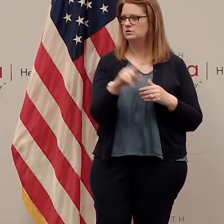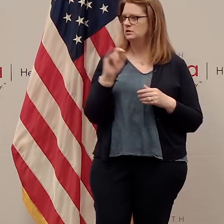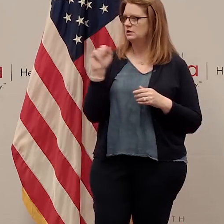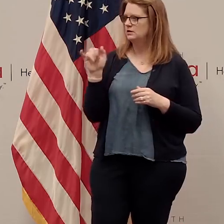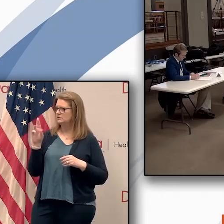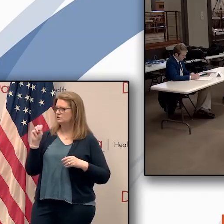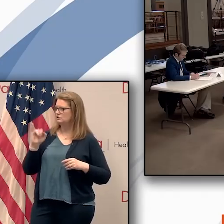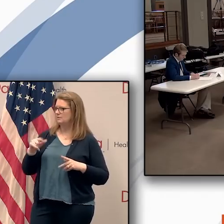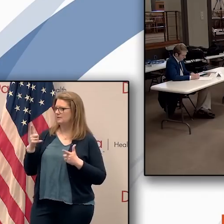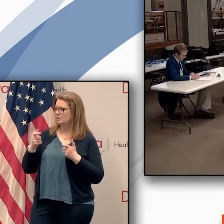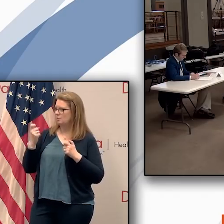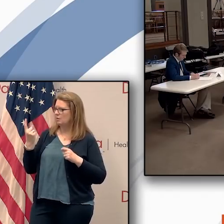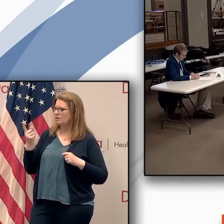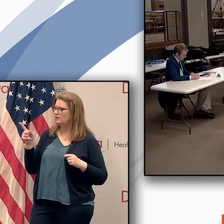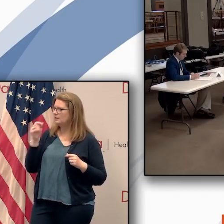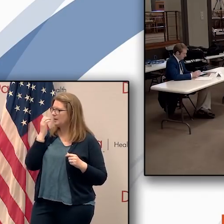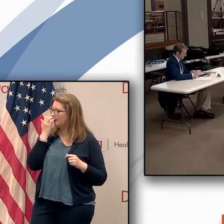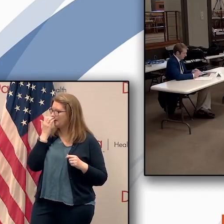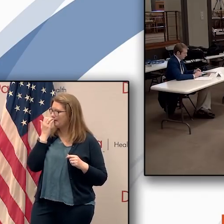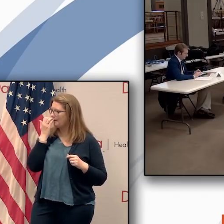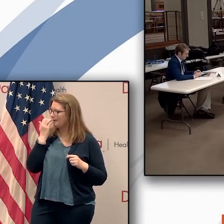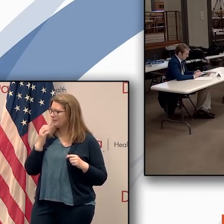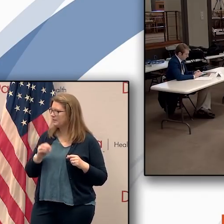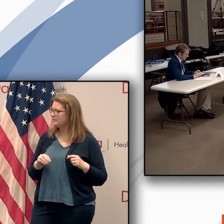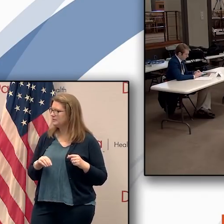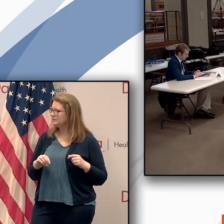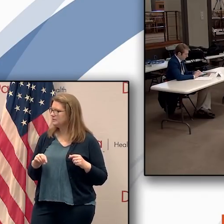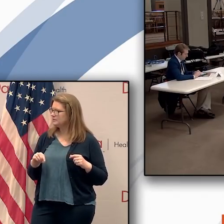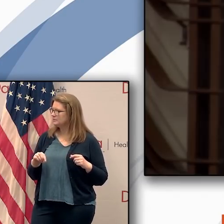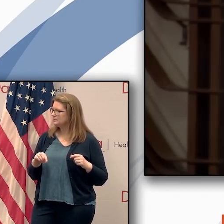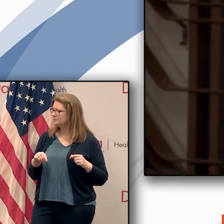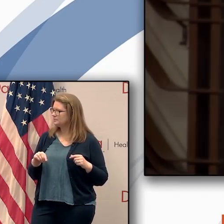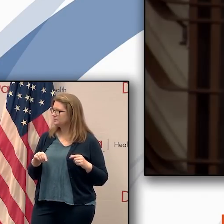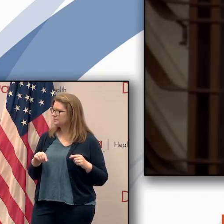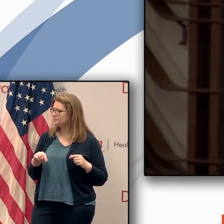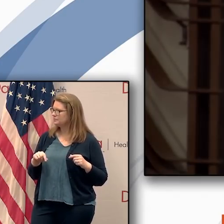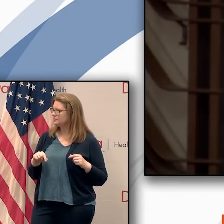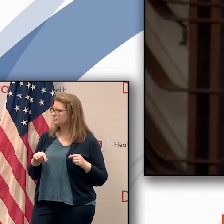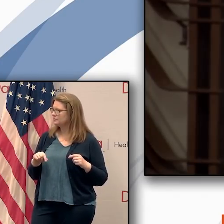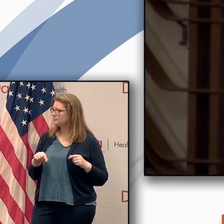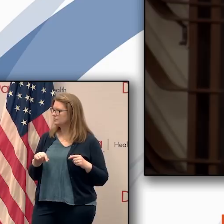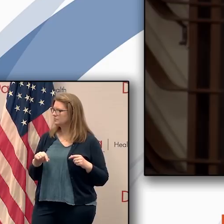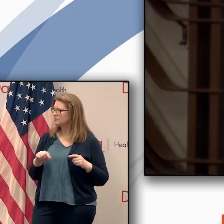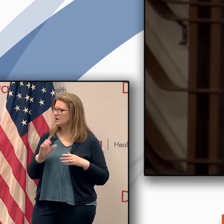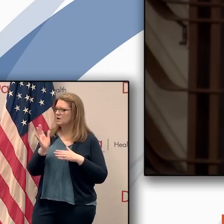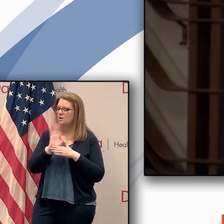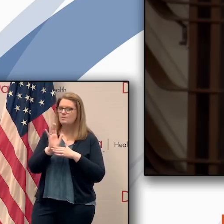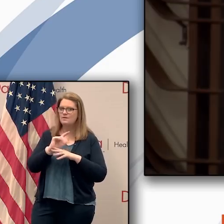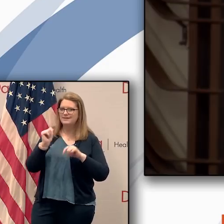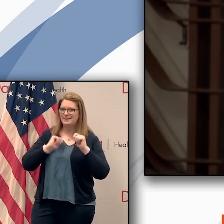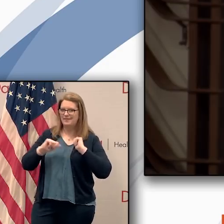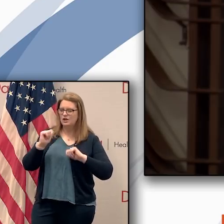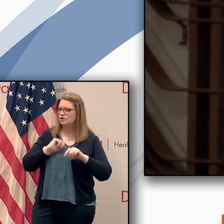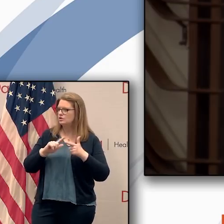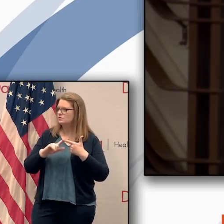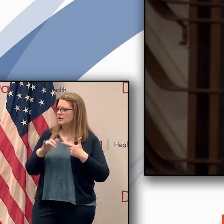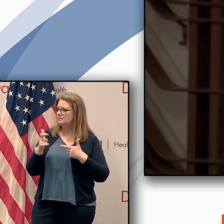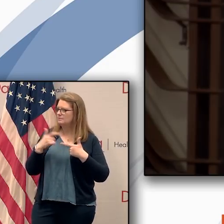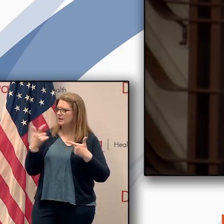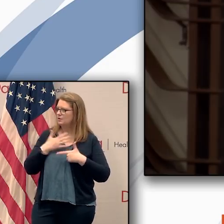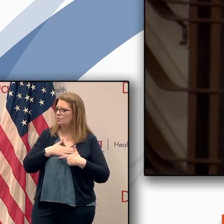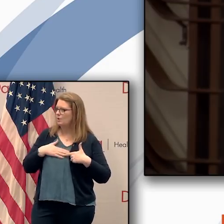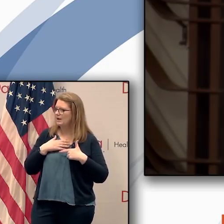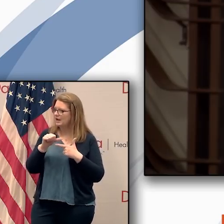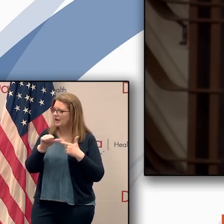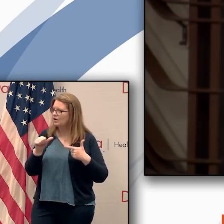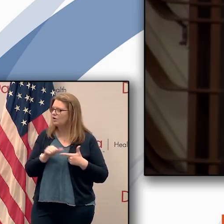Jeremy. Hopefully. I'm just a little confused on whether movie theaters, music venues, and larger recreation areas are going